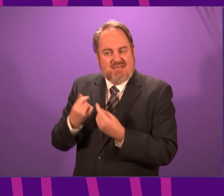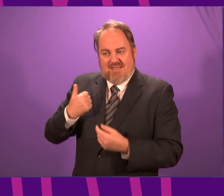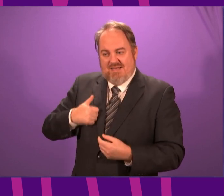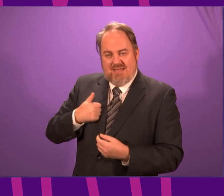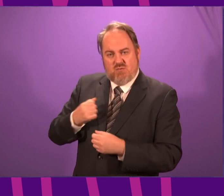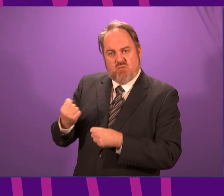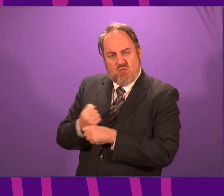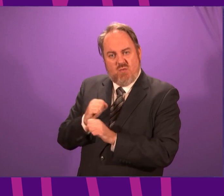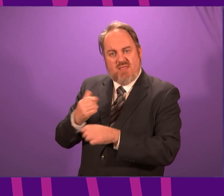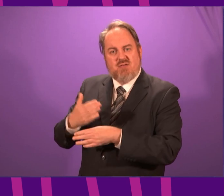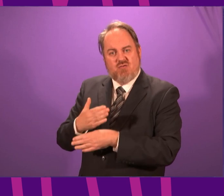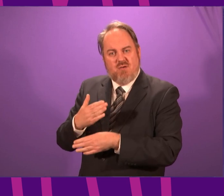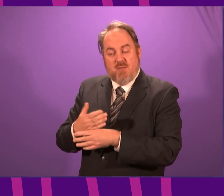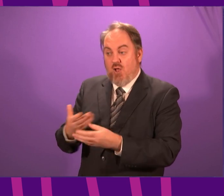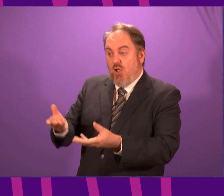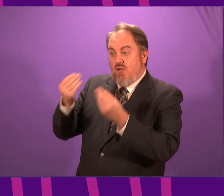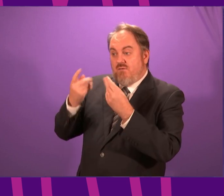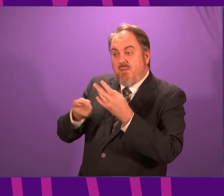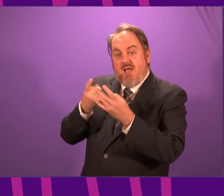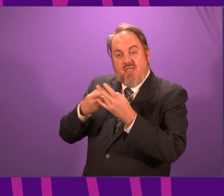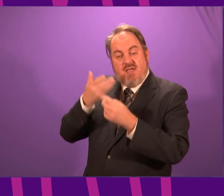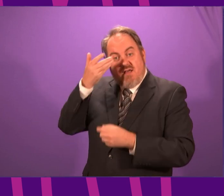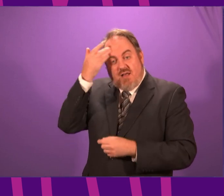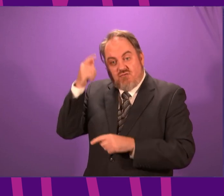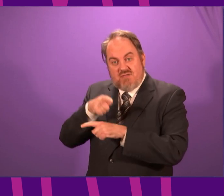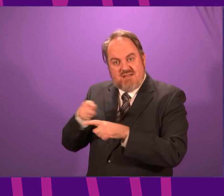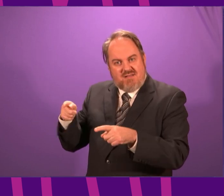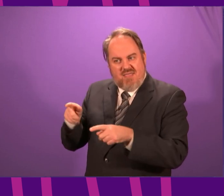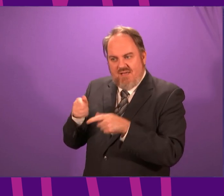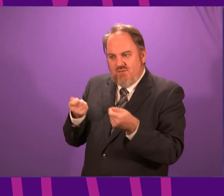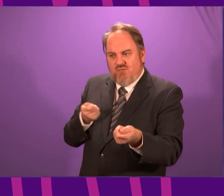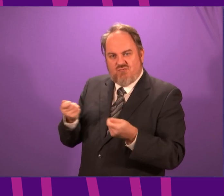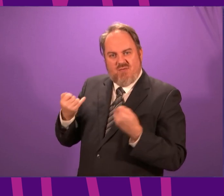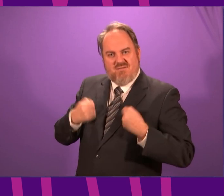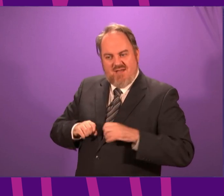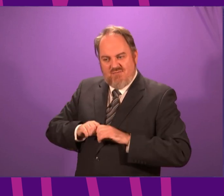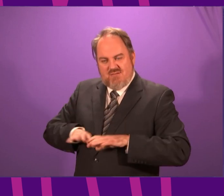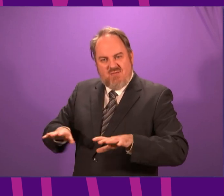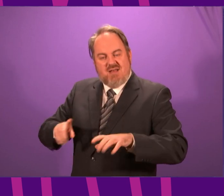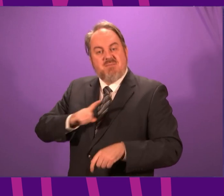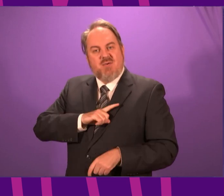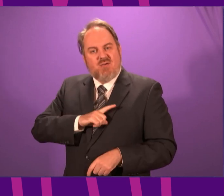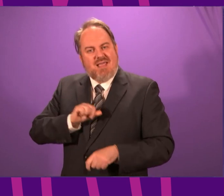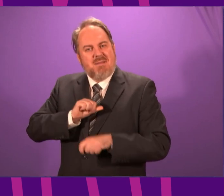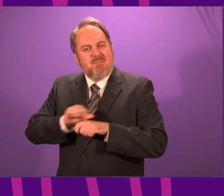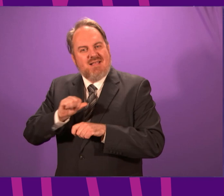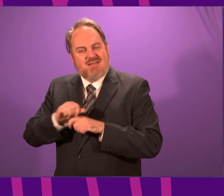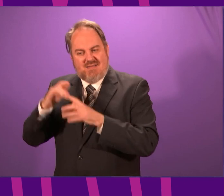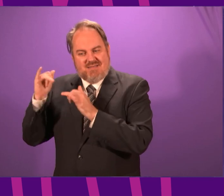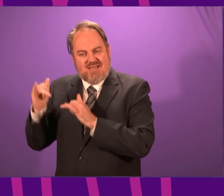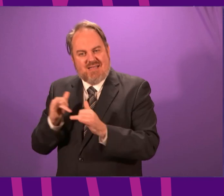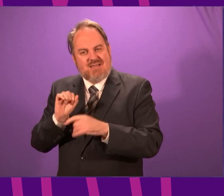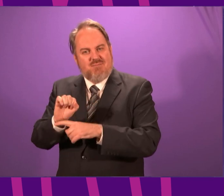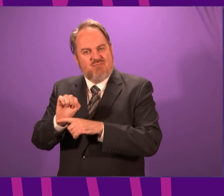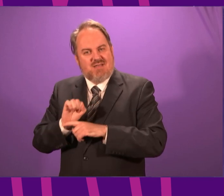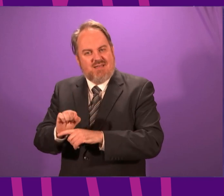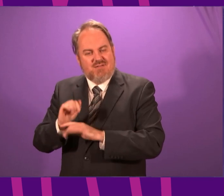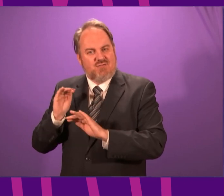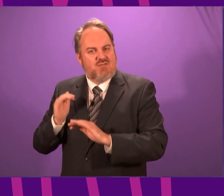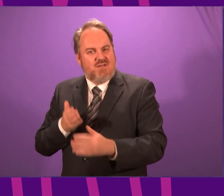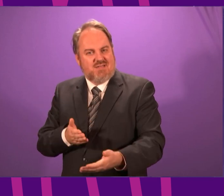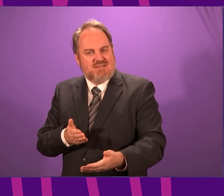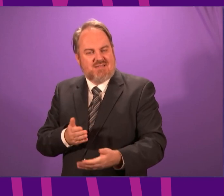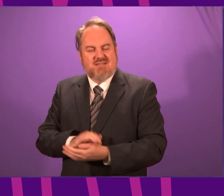face. Learn from countries that have suppressed the spread of the virus because they have more comprehensive and more robust testing